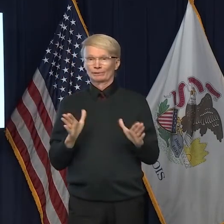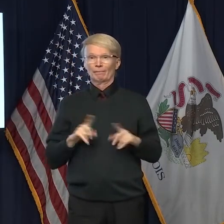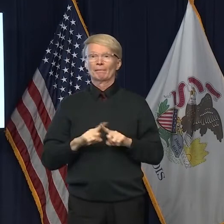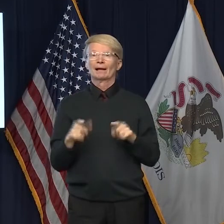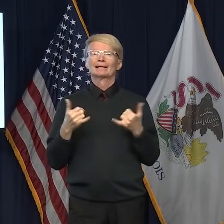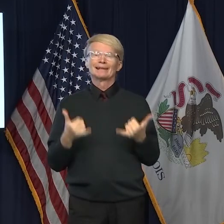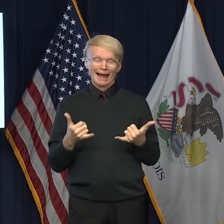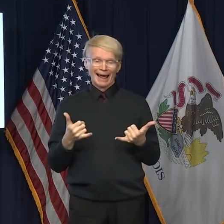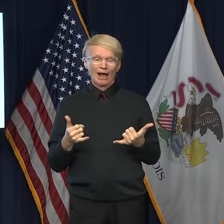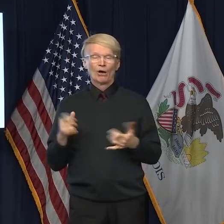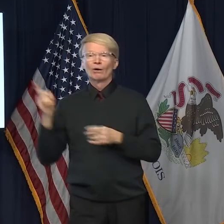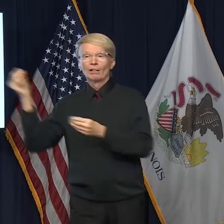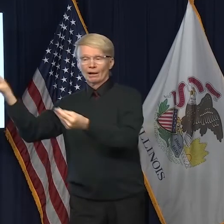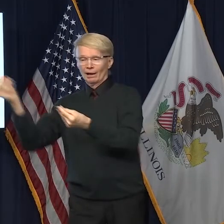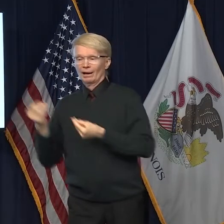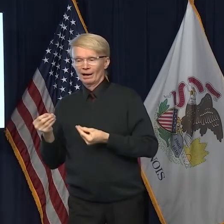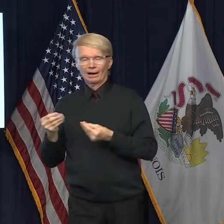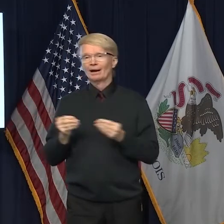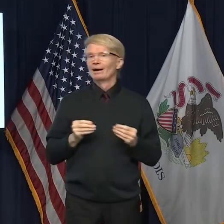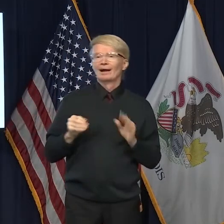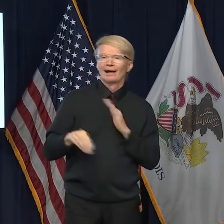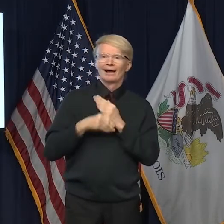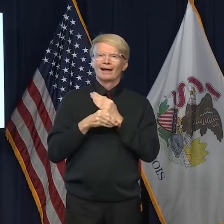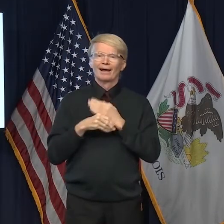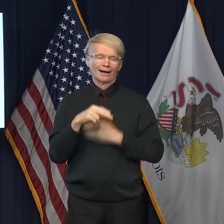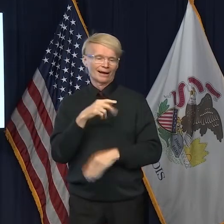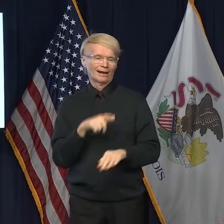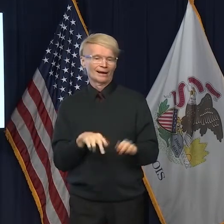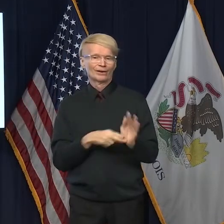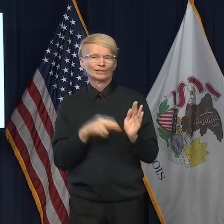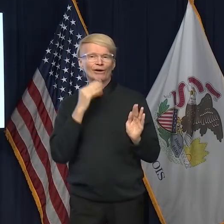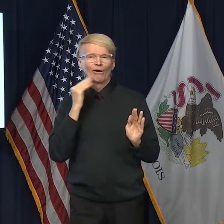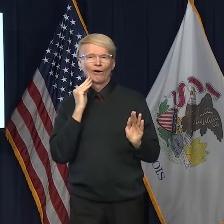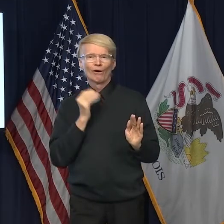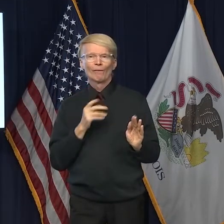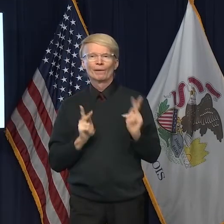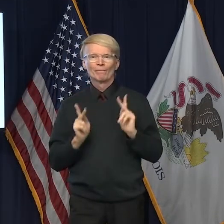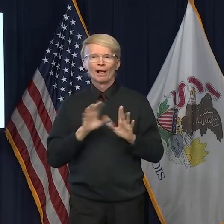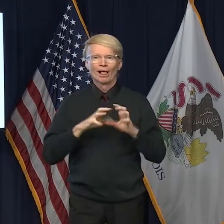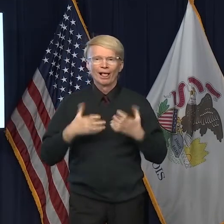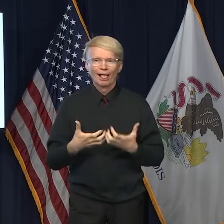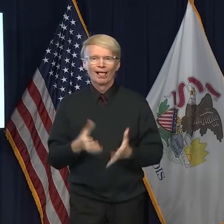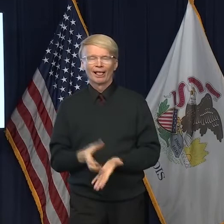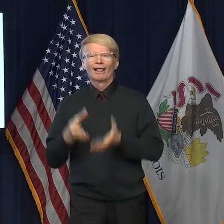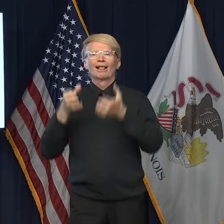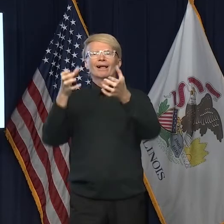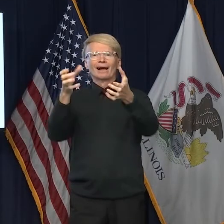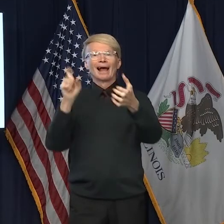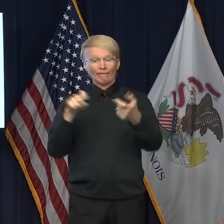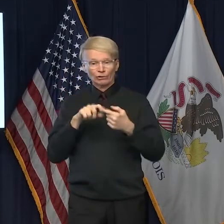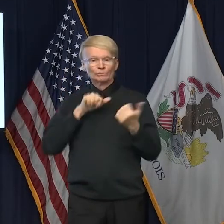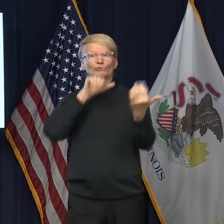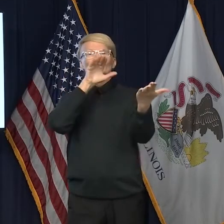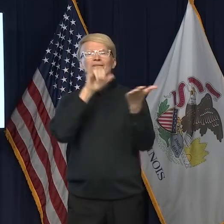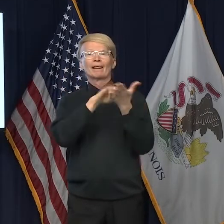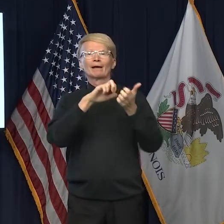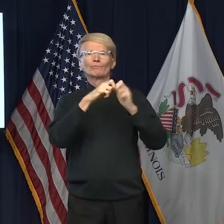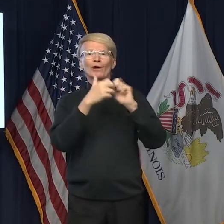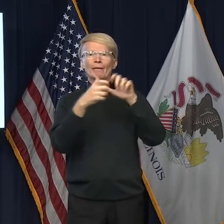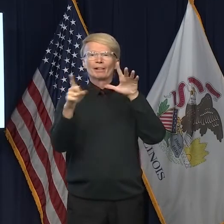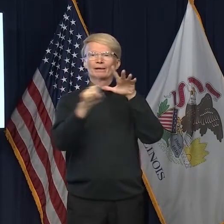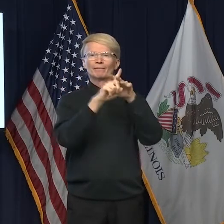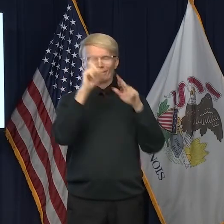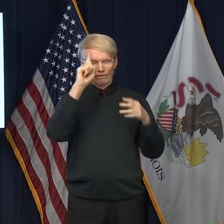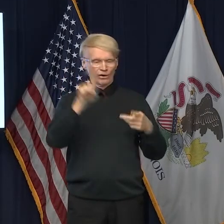care facility residents there. So now if we have a plan to address the long-term care facilities for